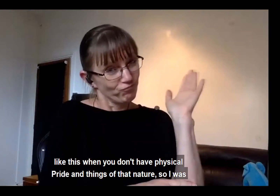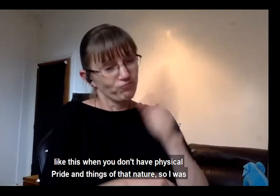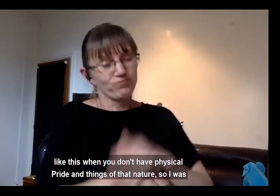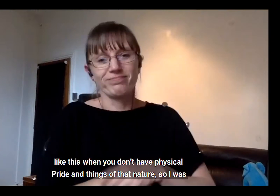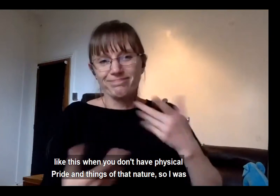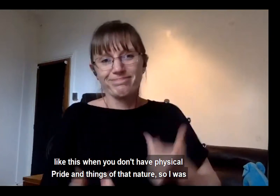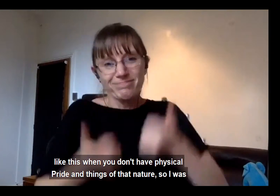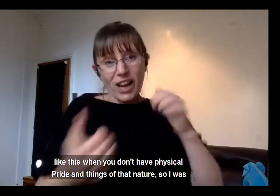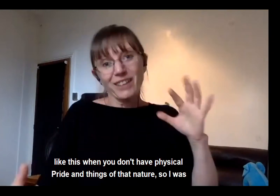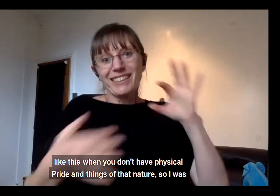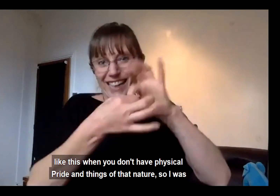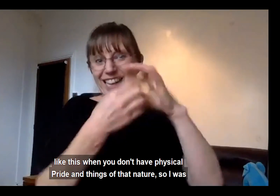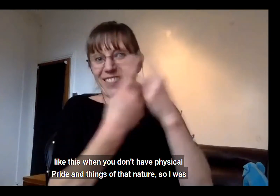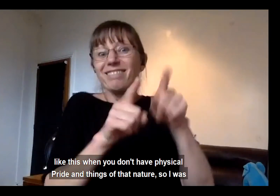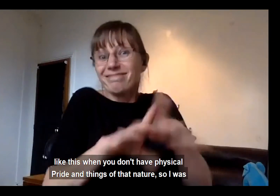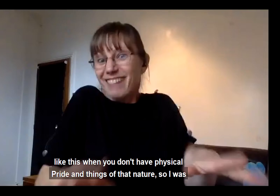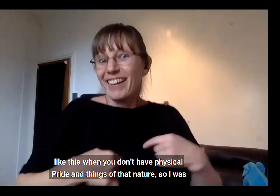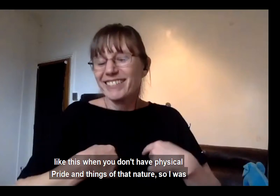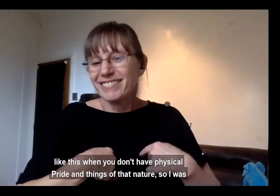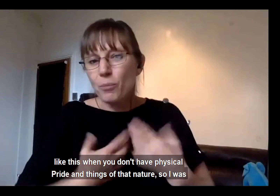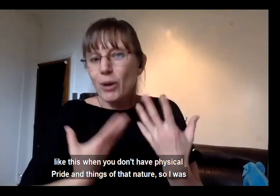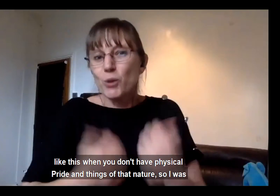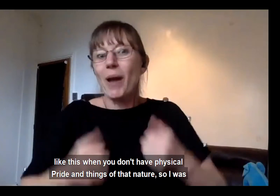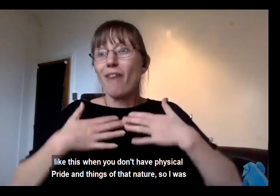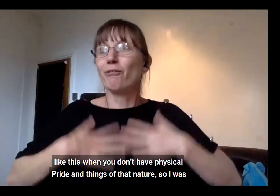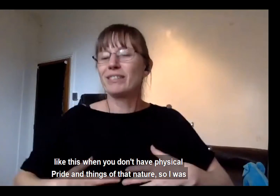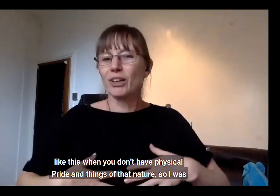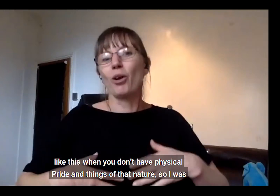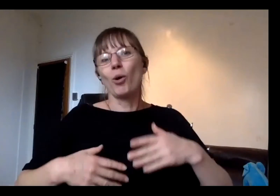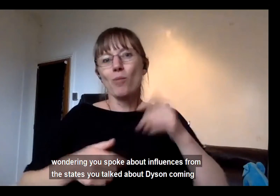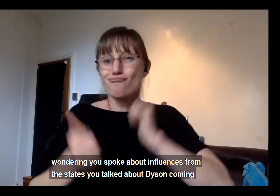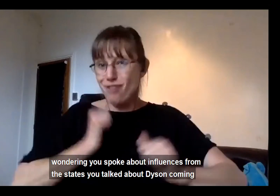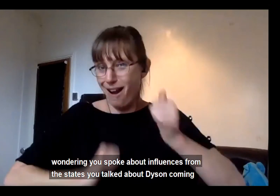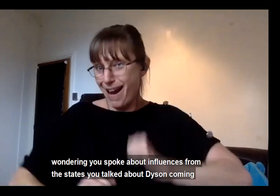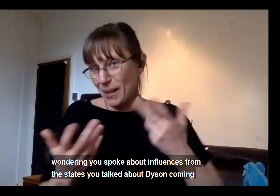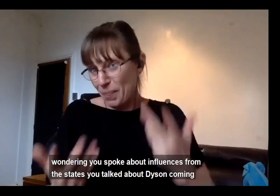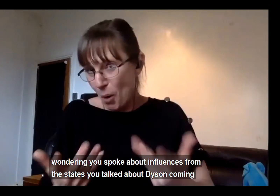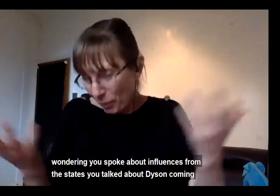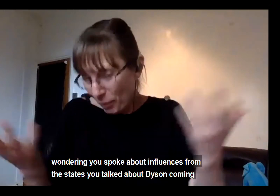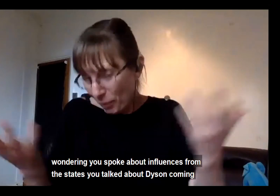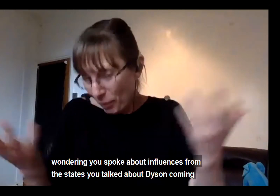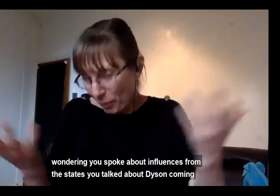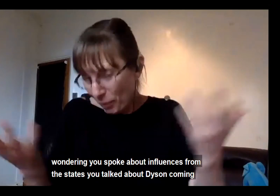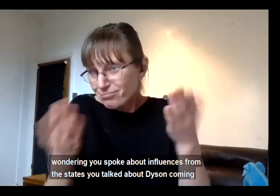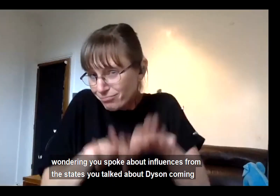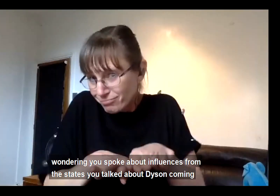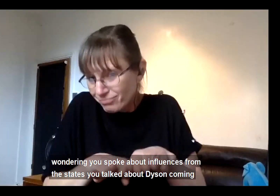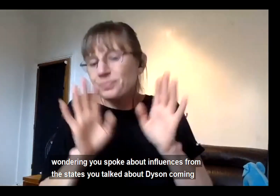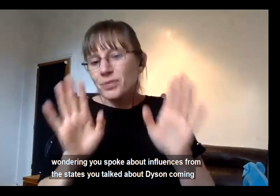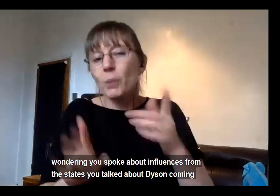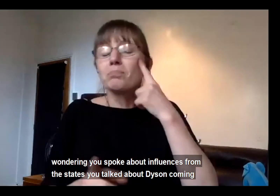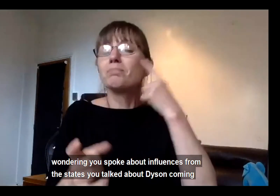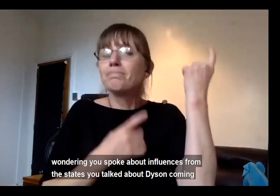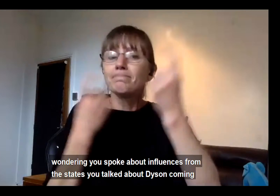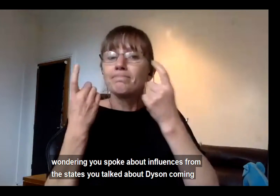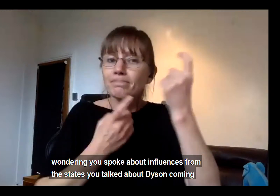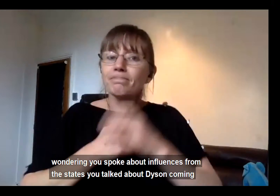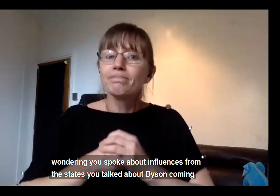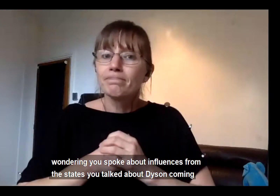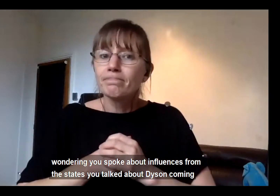connect to things like this when we don't have physical pride and things of that nature. So I was